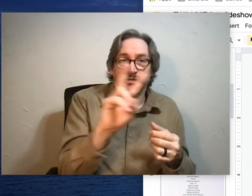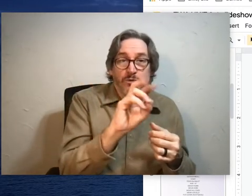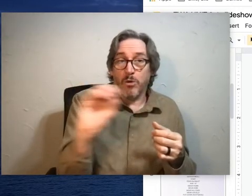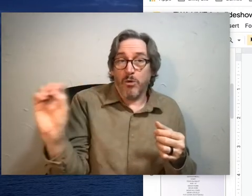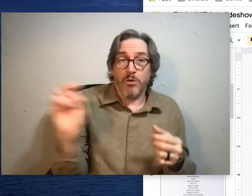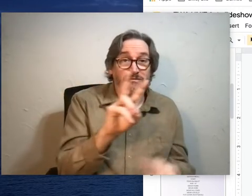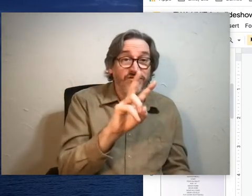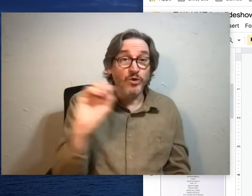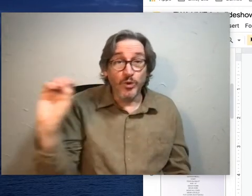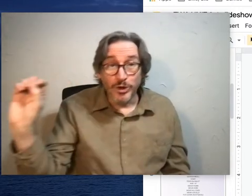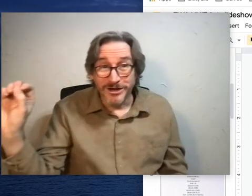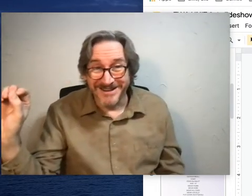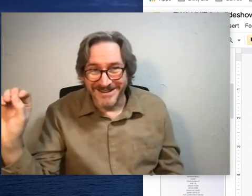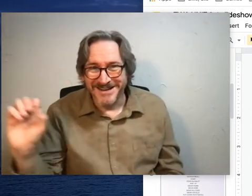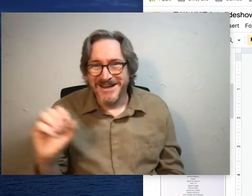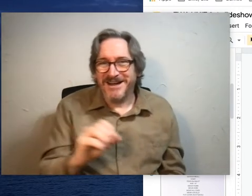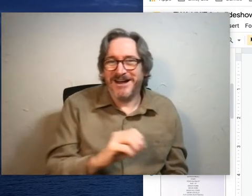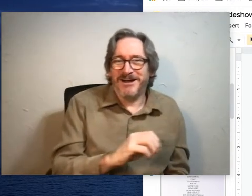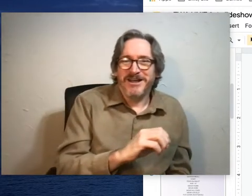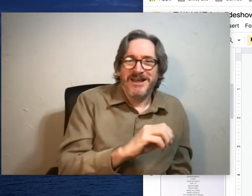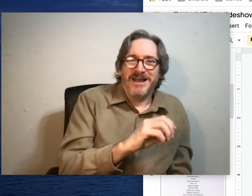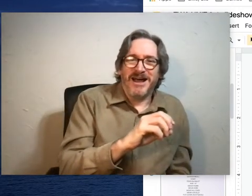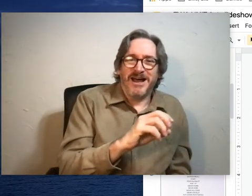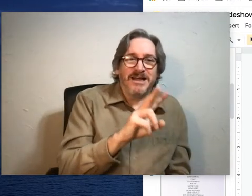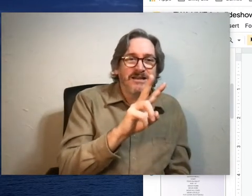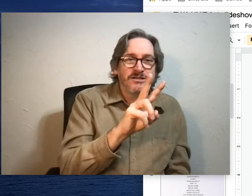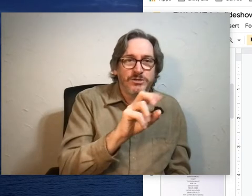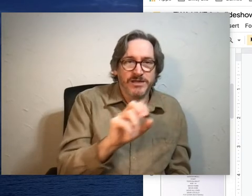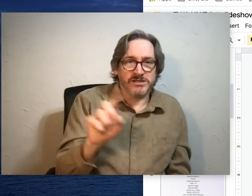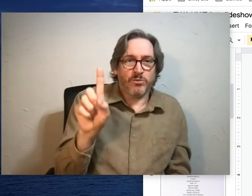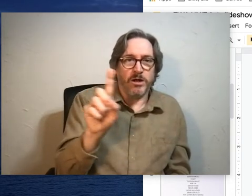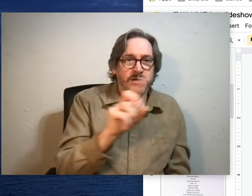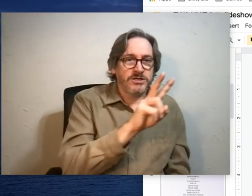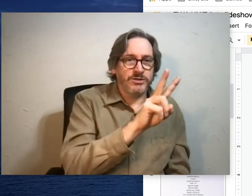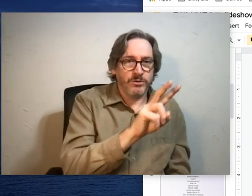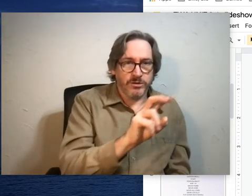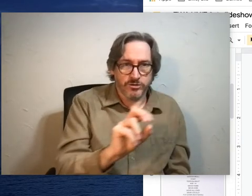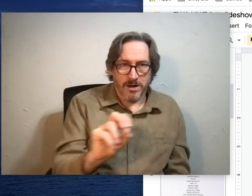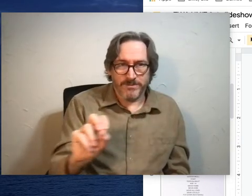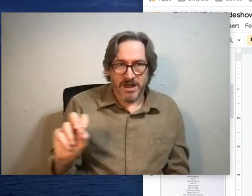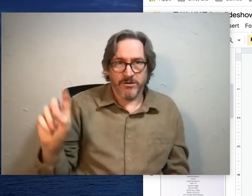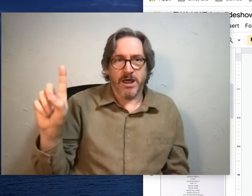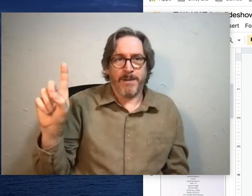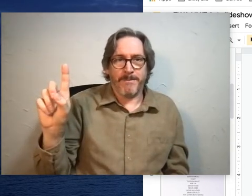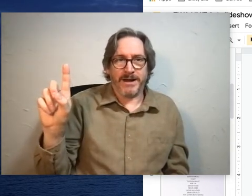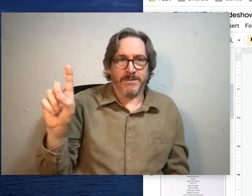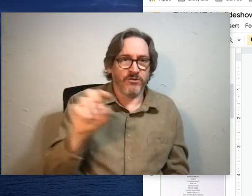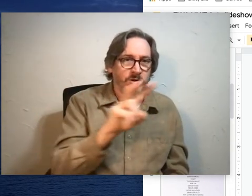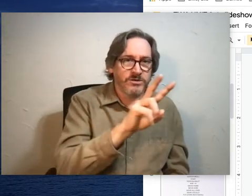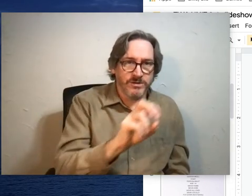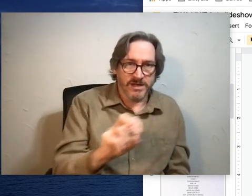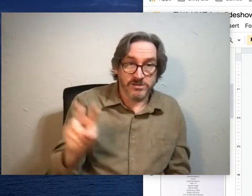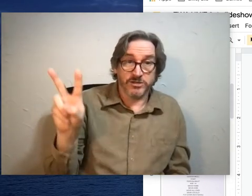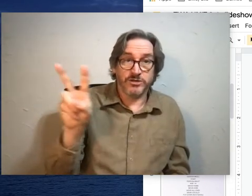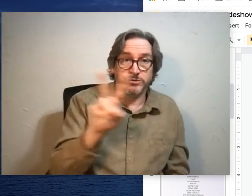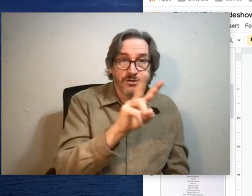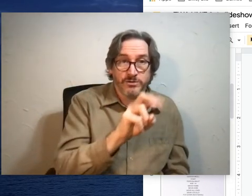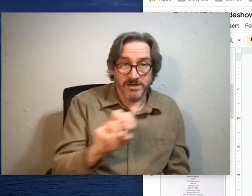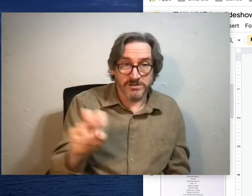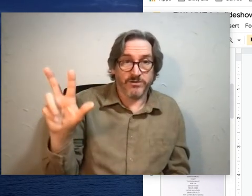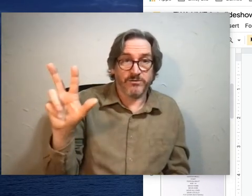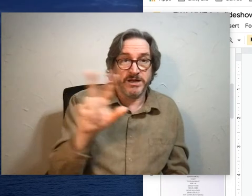2000 to oh vu. Uh, uh, 2001 to drop down and pop back up for the one.